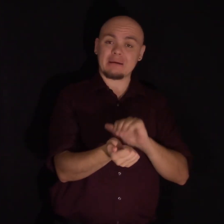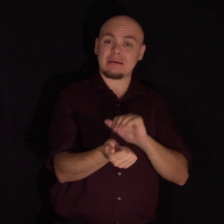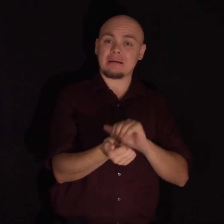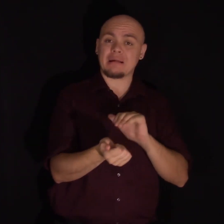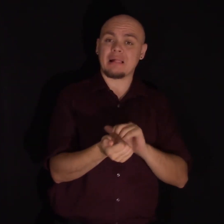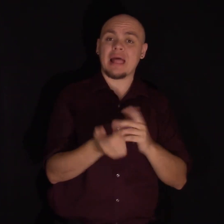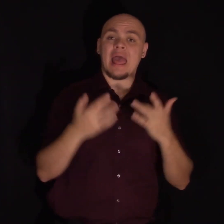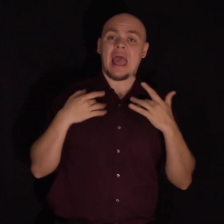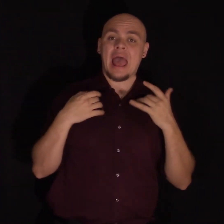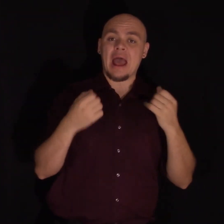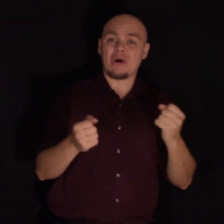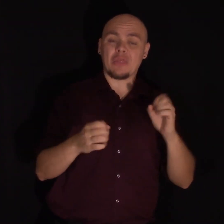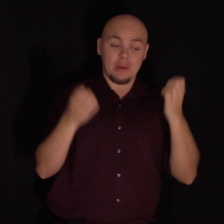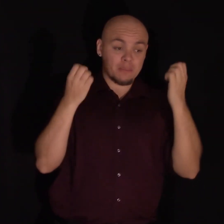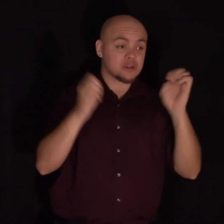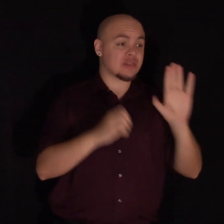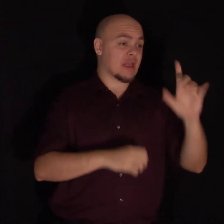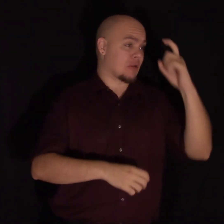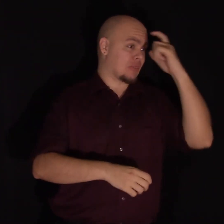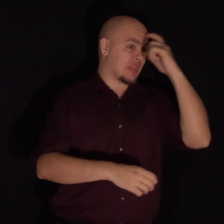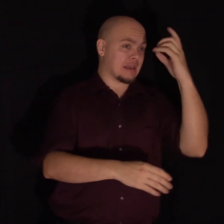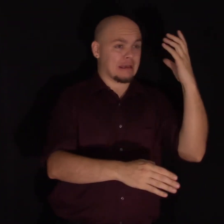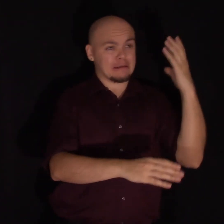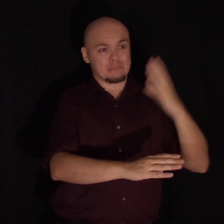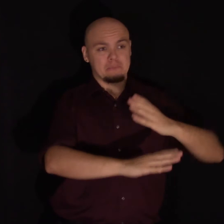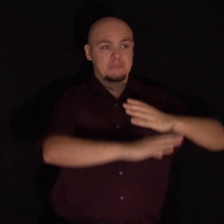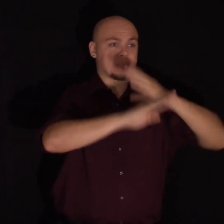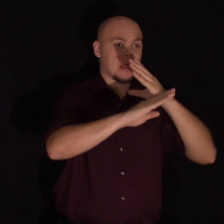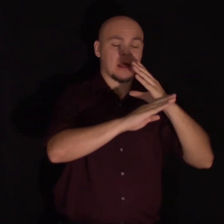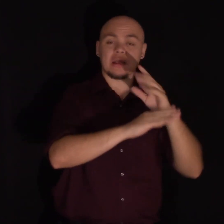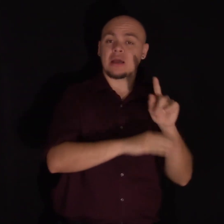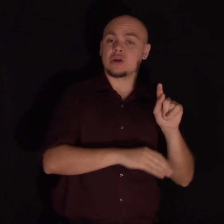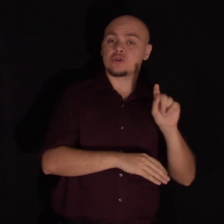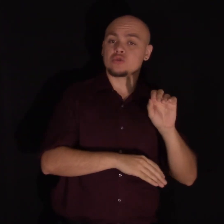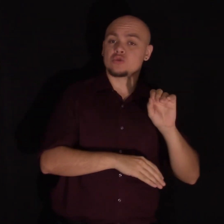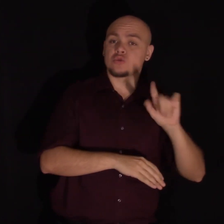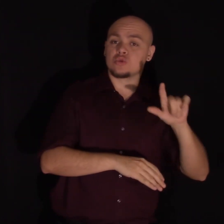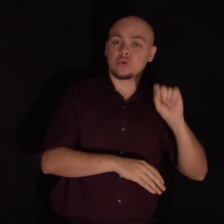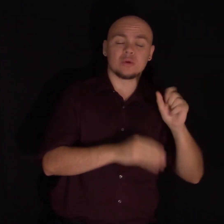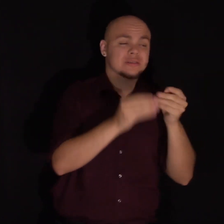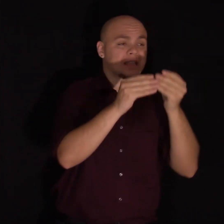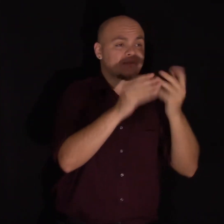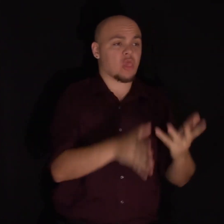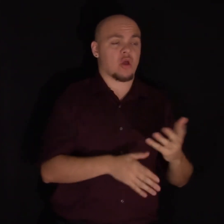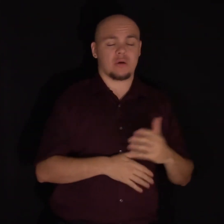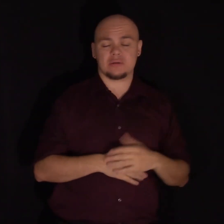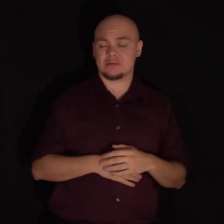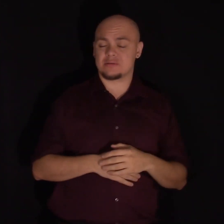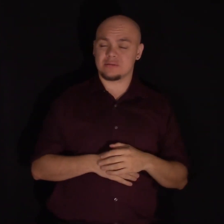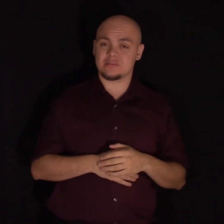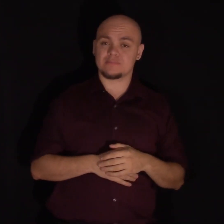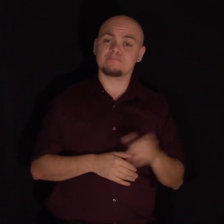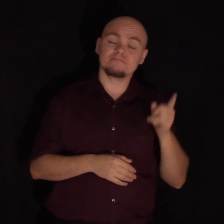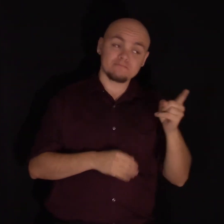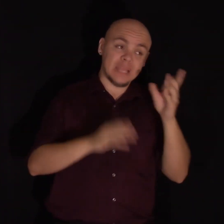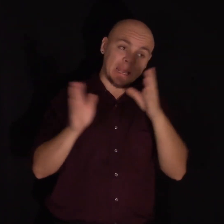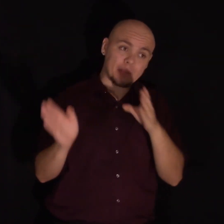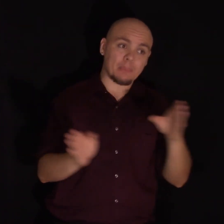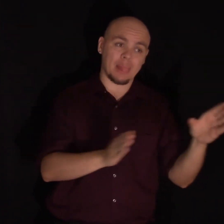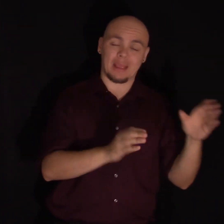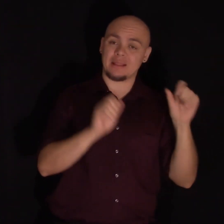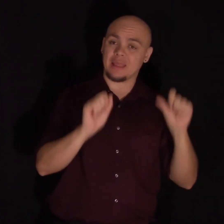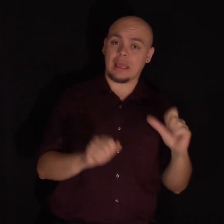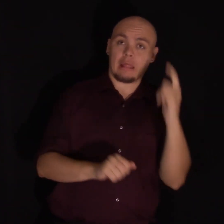thinking is impaired and they've lost access to tools of self-governance. Even though they can make a plan and act with